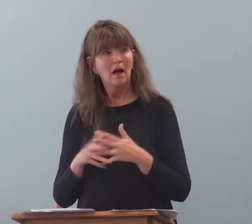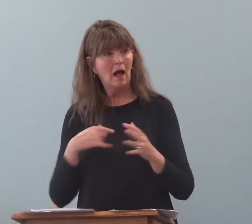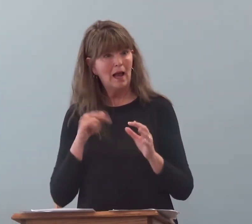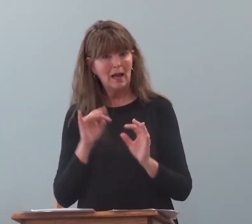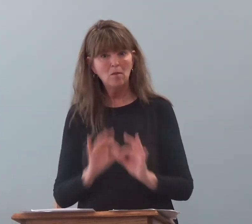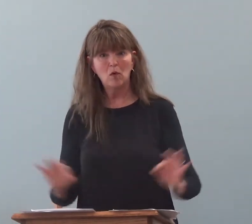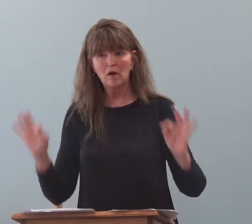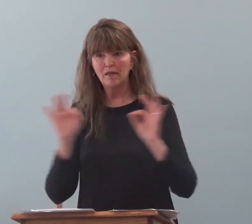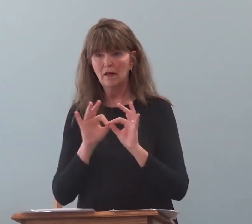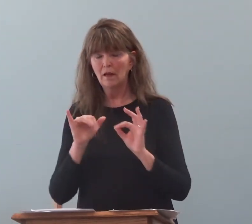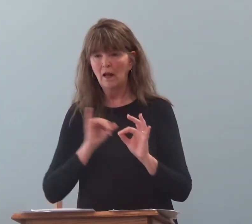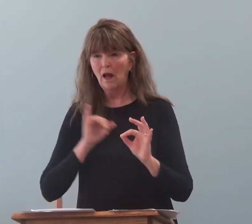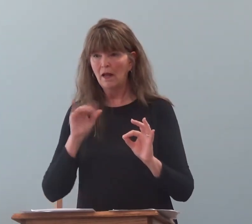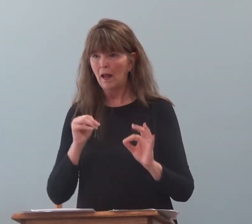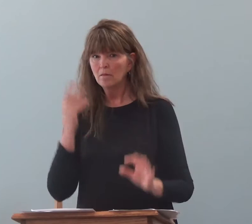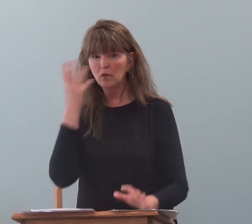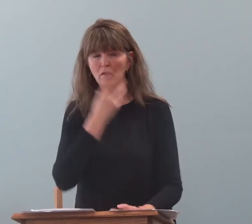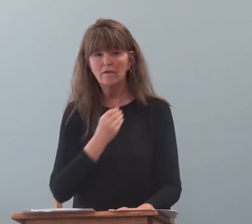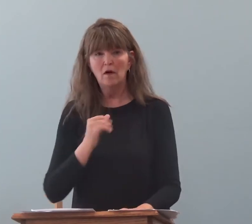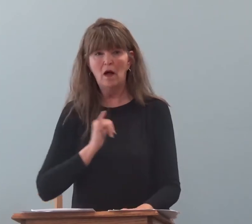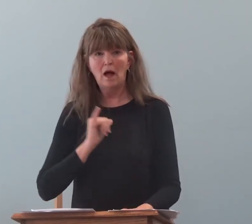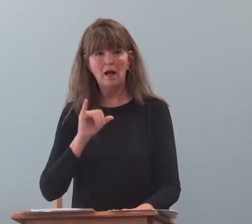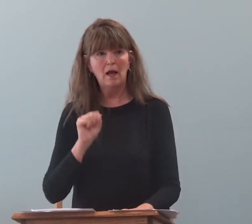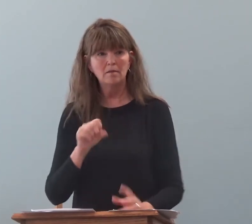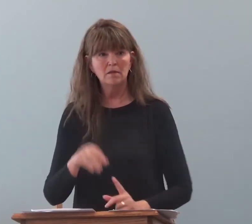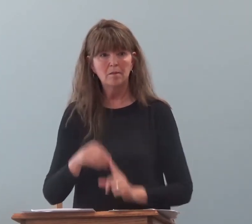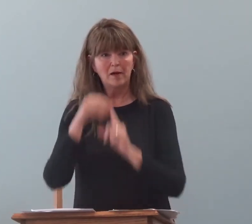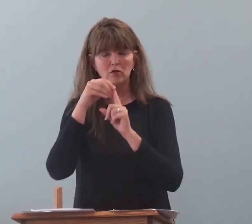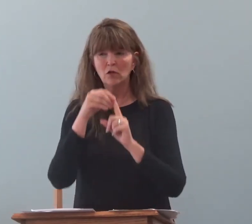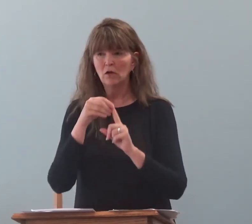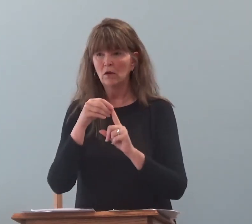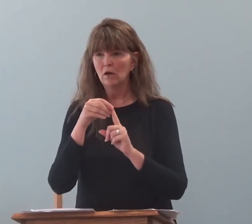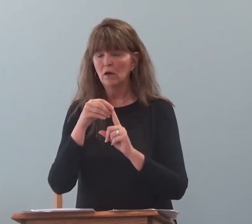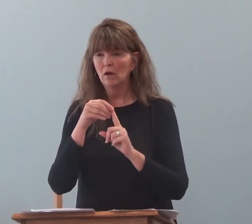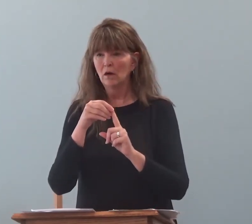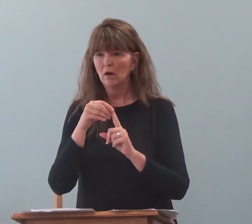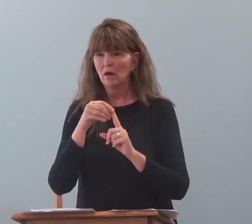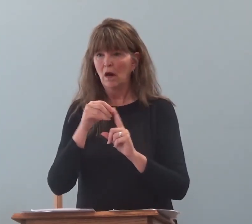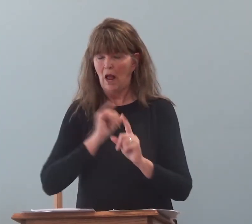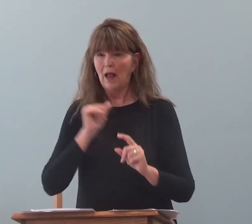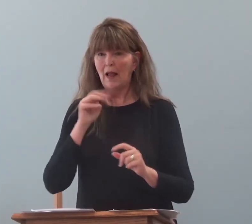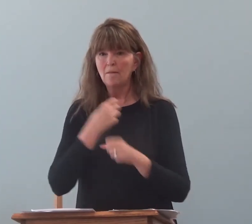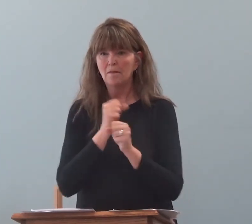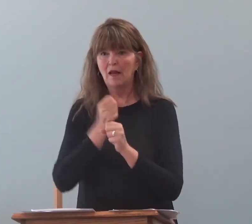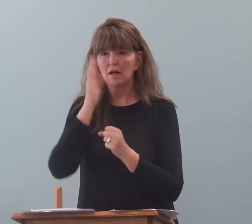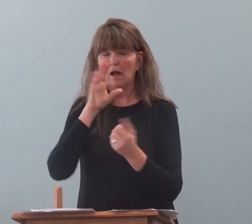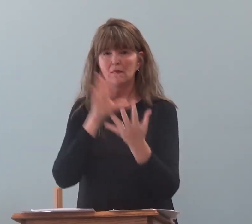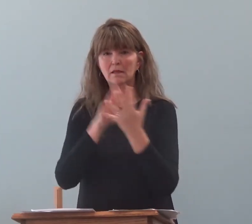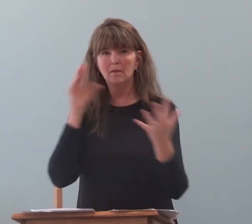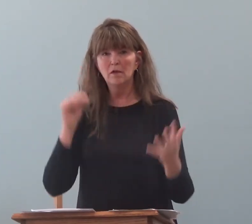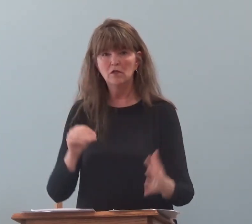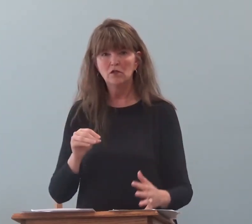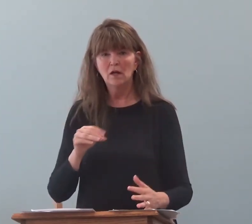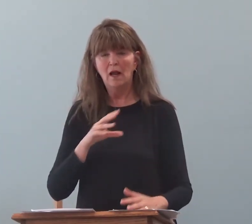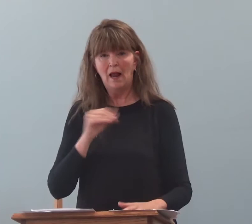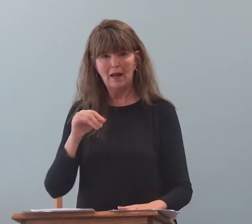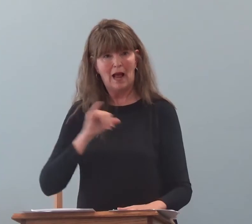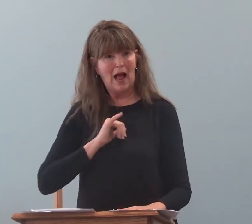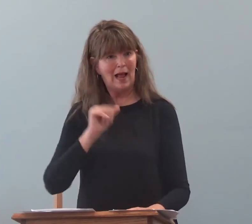it was impossible for her to conceive. All of a sudden, at 90 years of age, is pregnant, realizes that